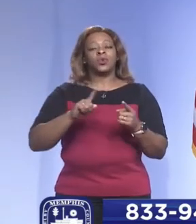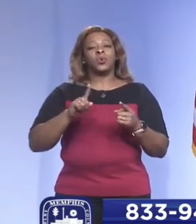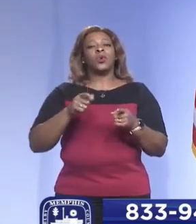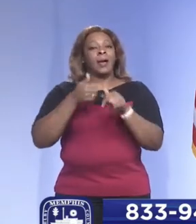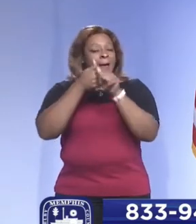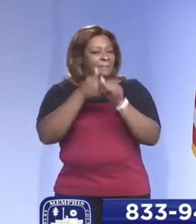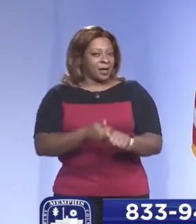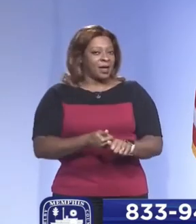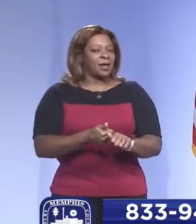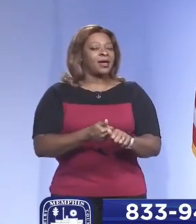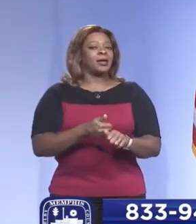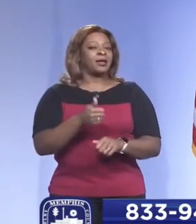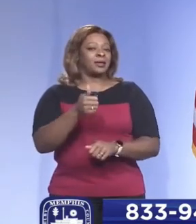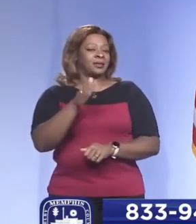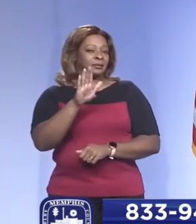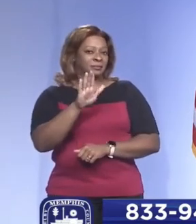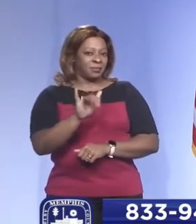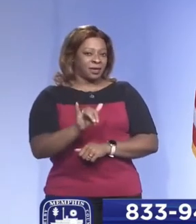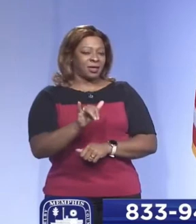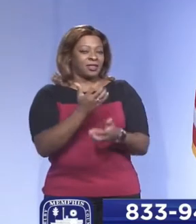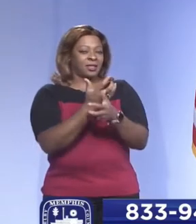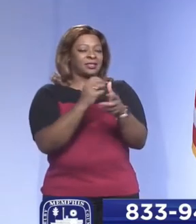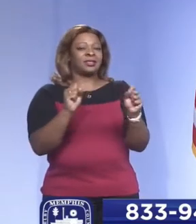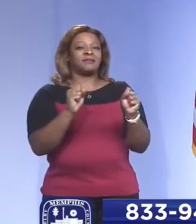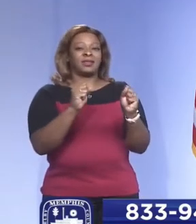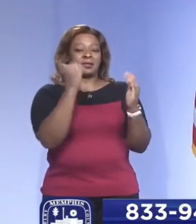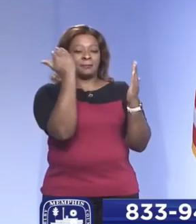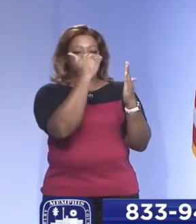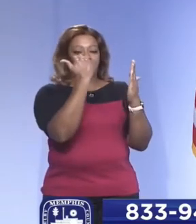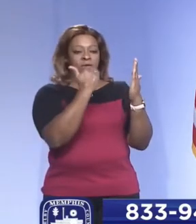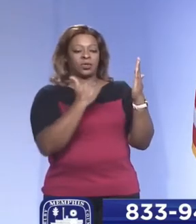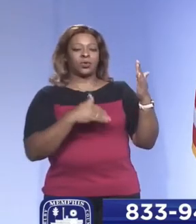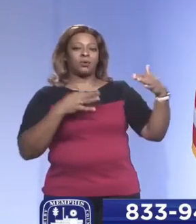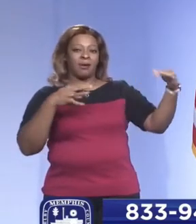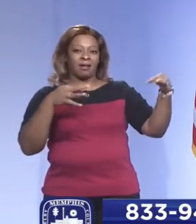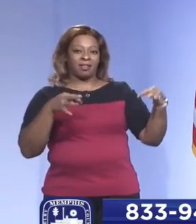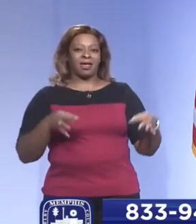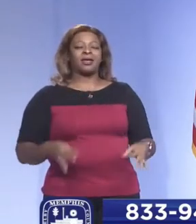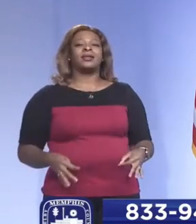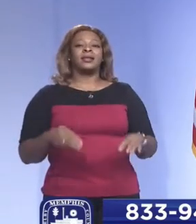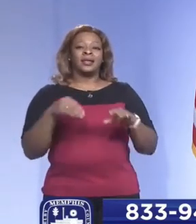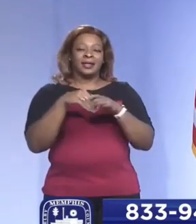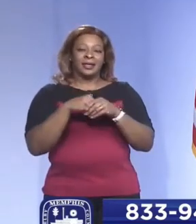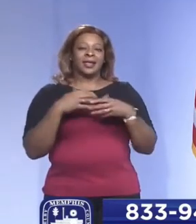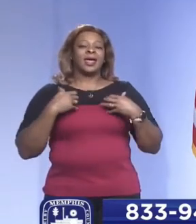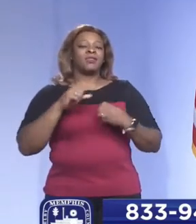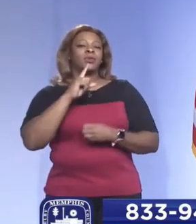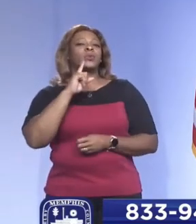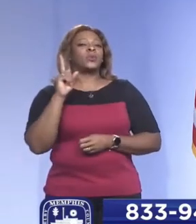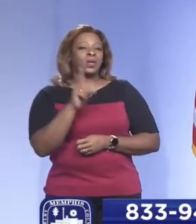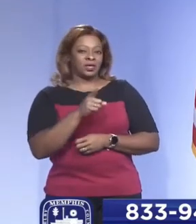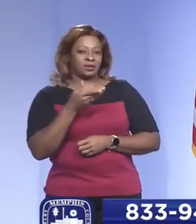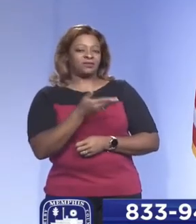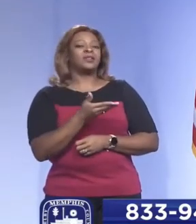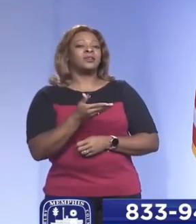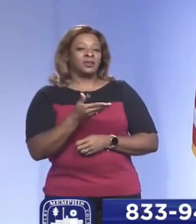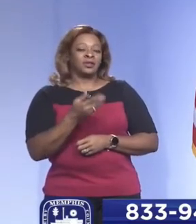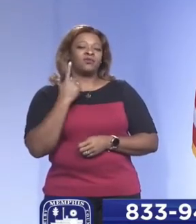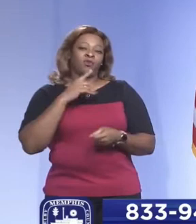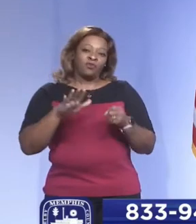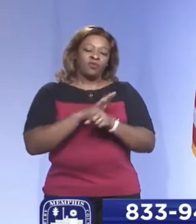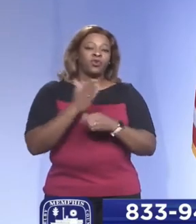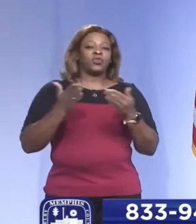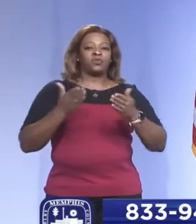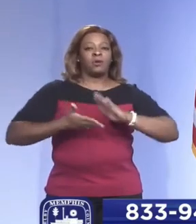by the safety measures outlined in the health directive for